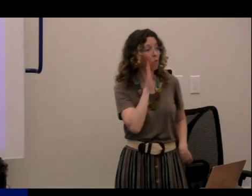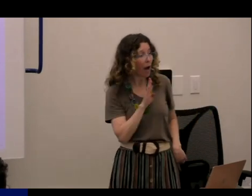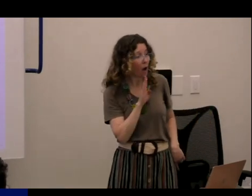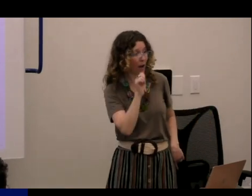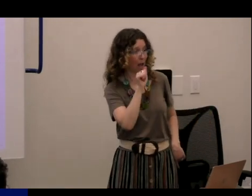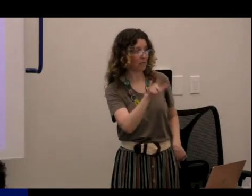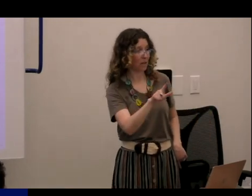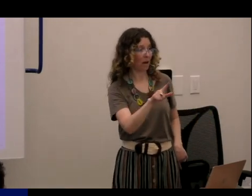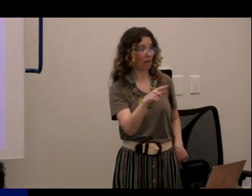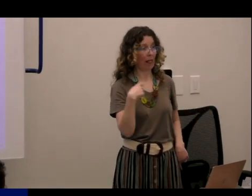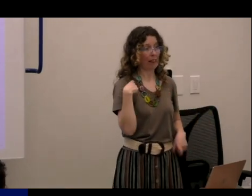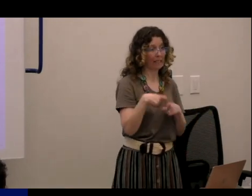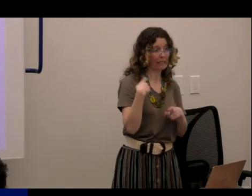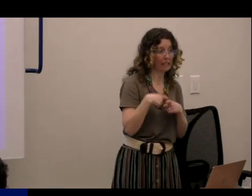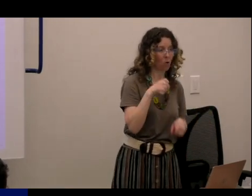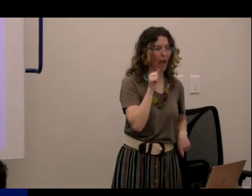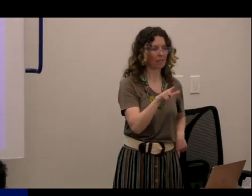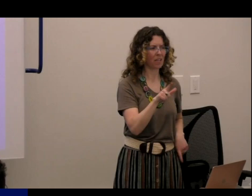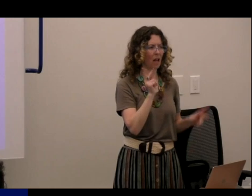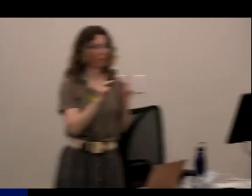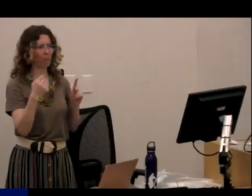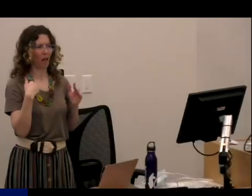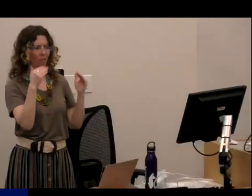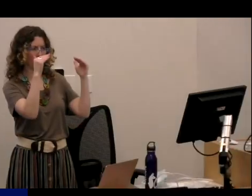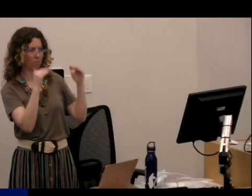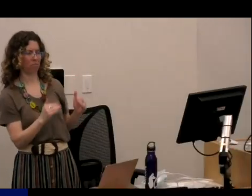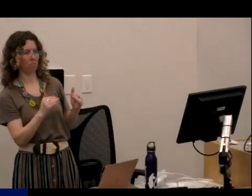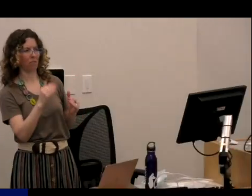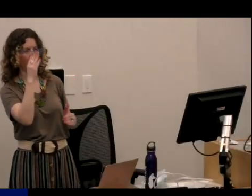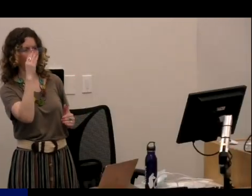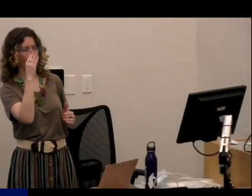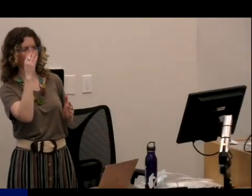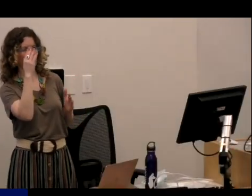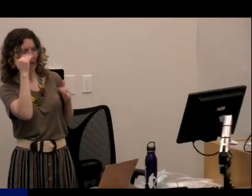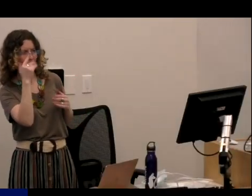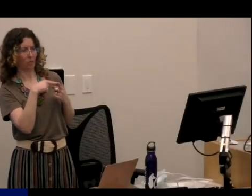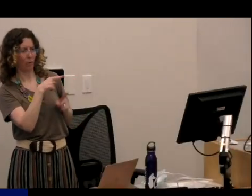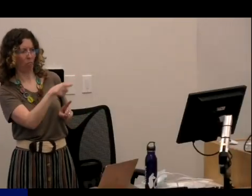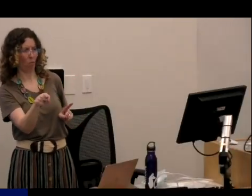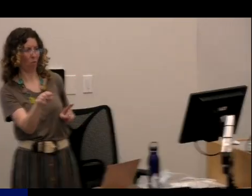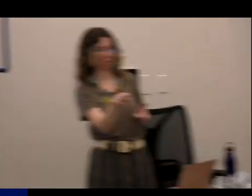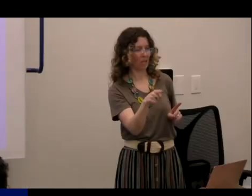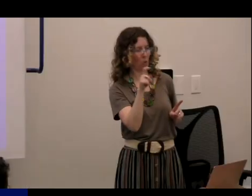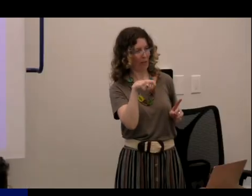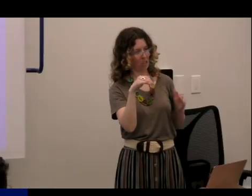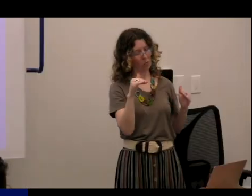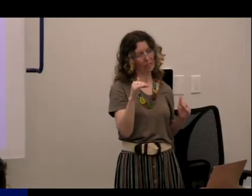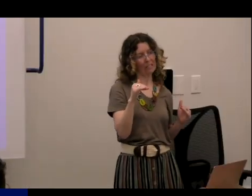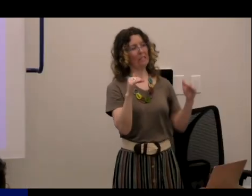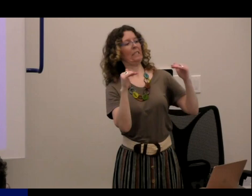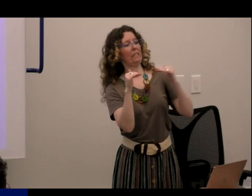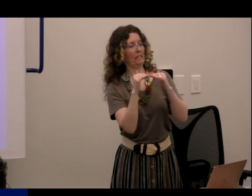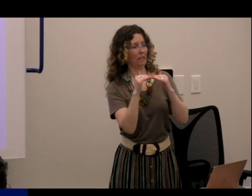Black ASL and white ASL. Now, we would think that with those two things being